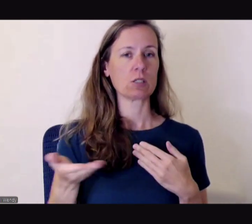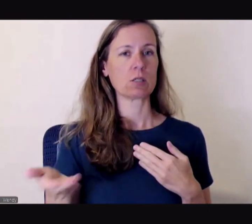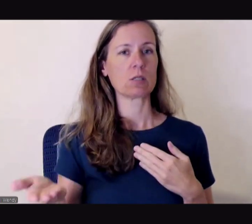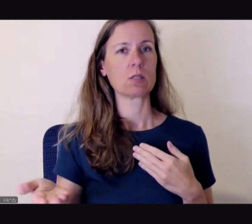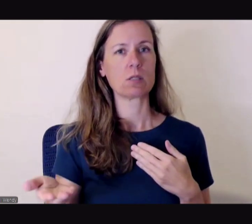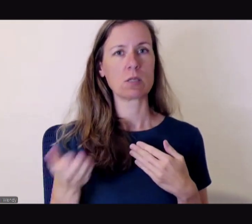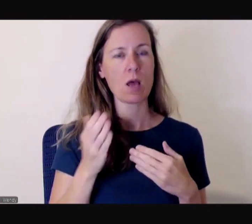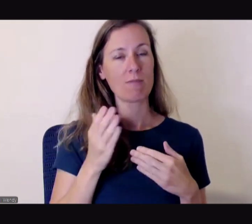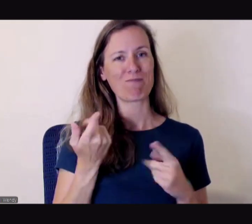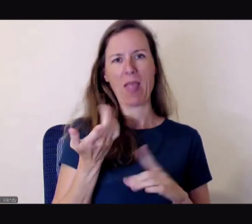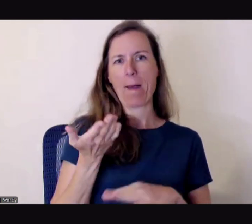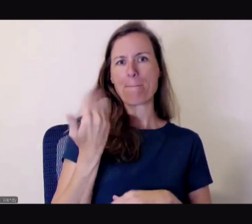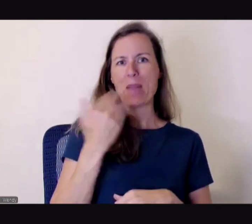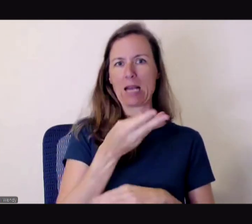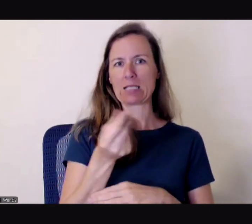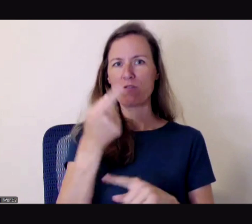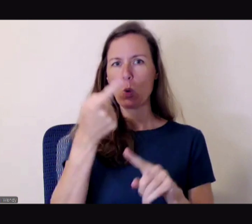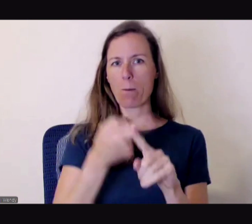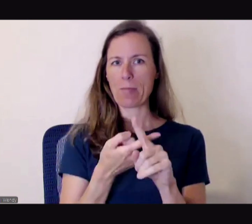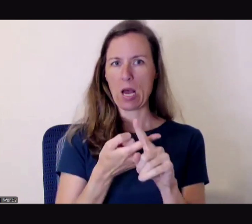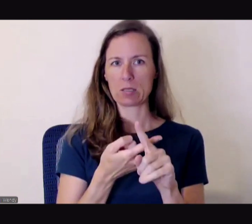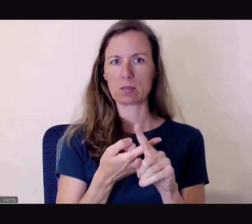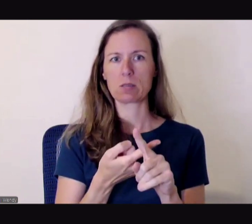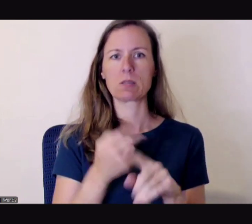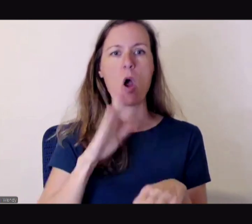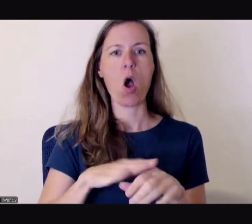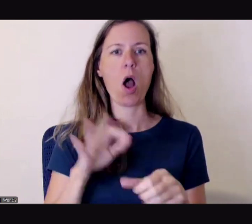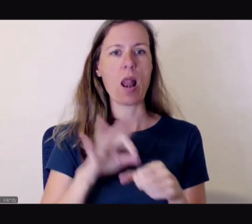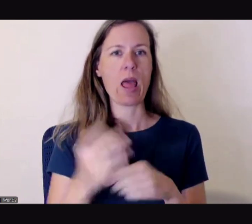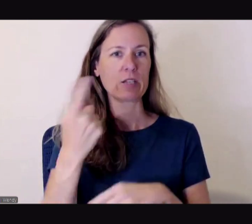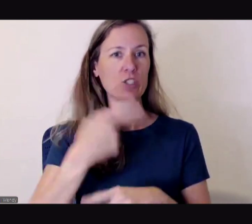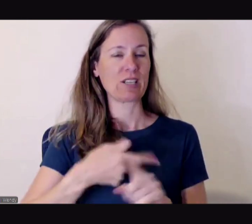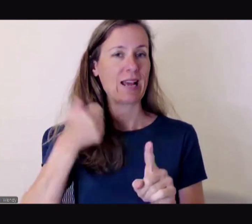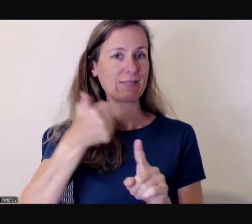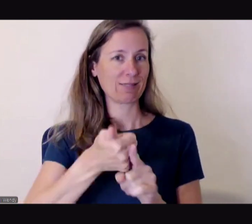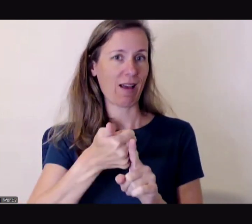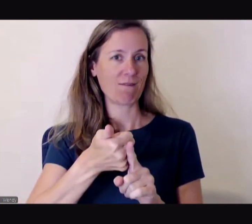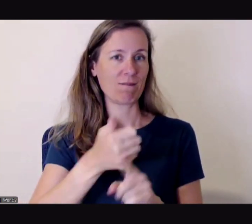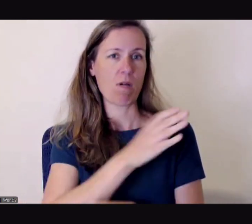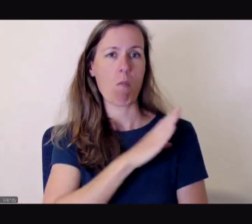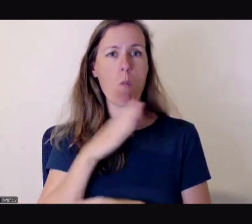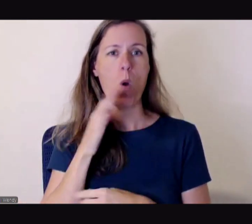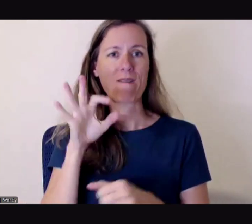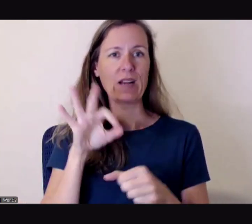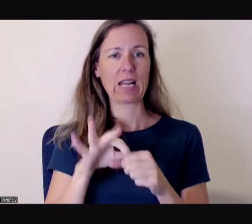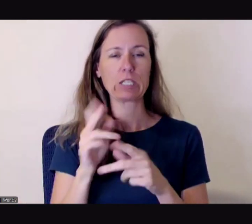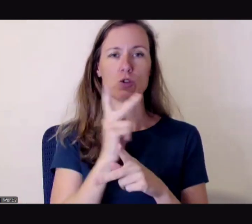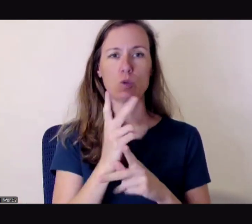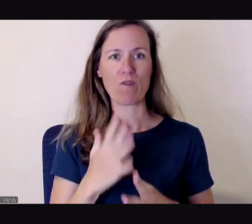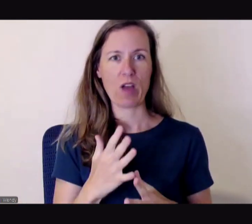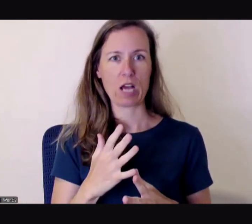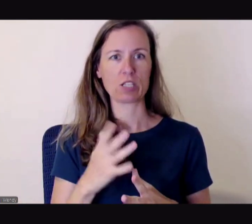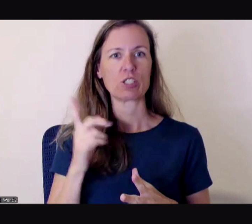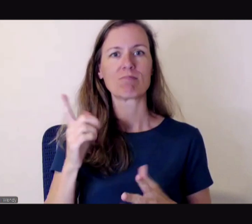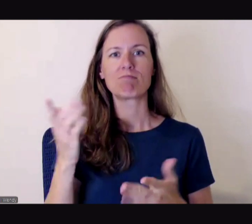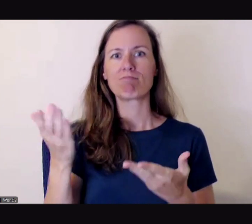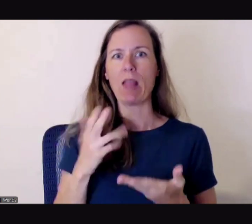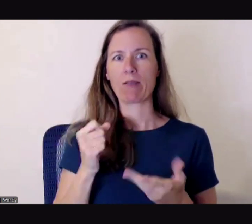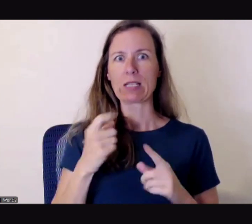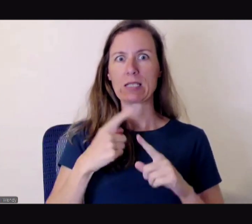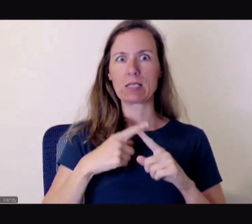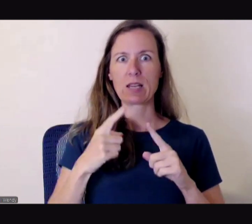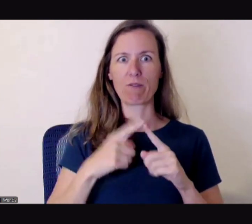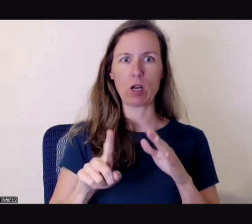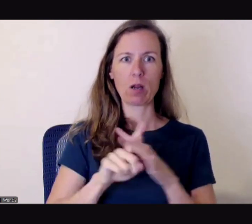Over the past few months, and on Election Day itself, the Board of Election Supervisors was presented with several new situations that